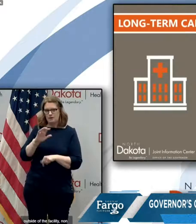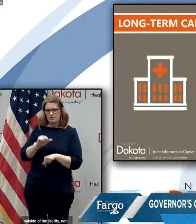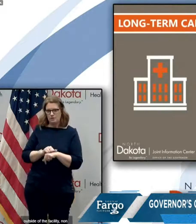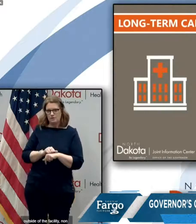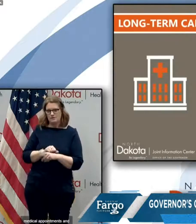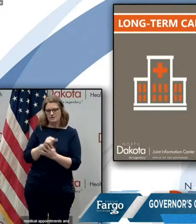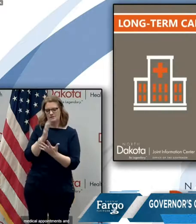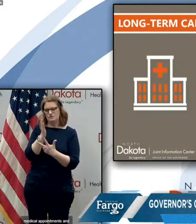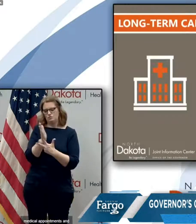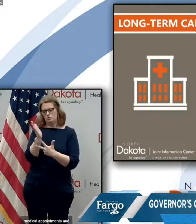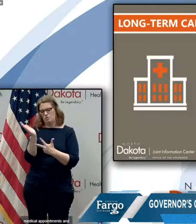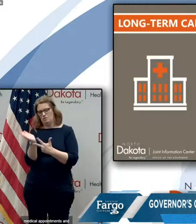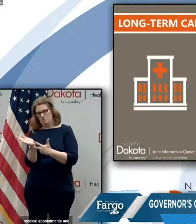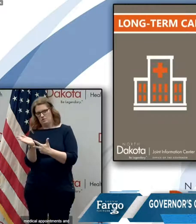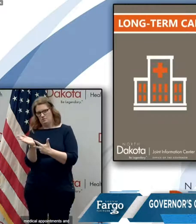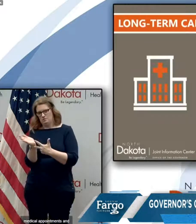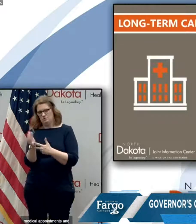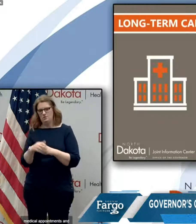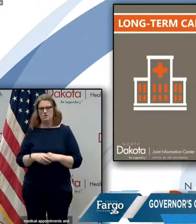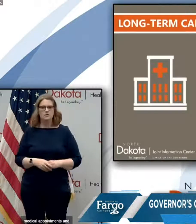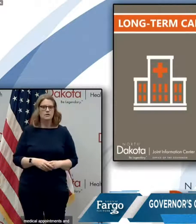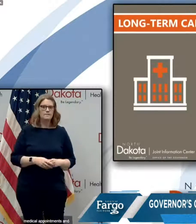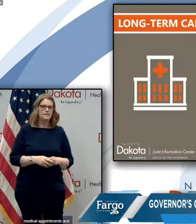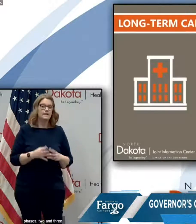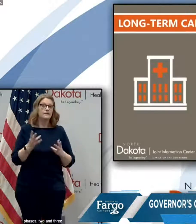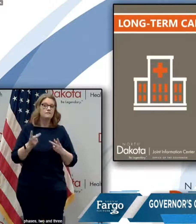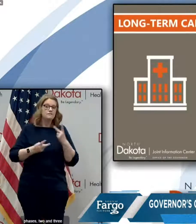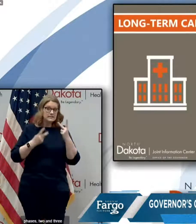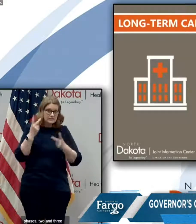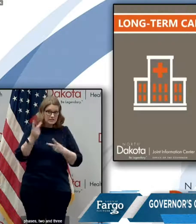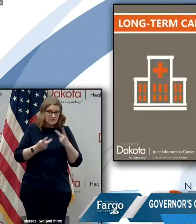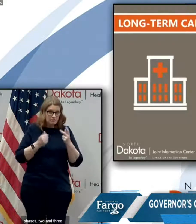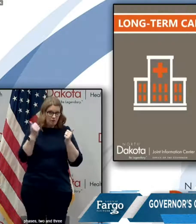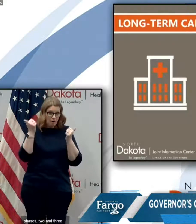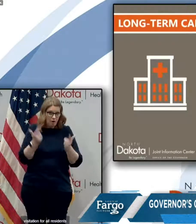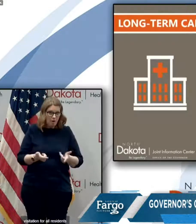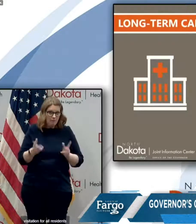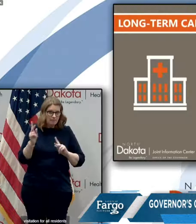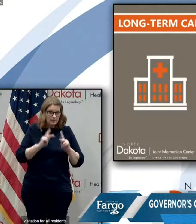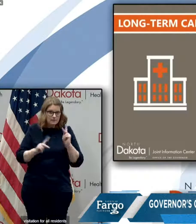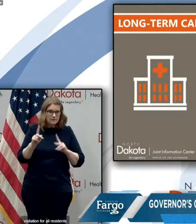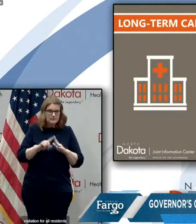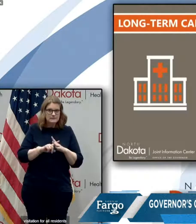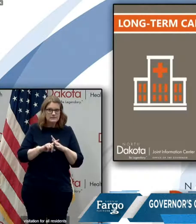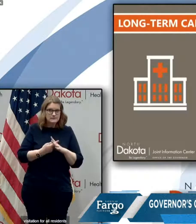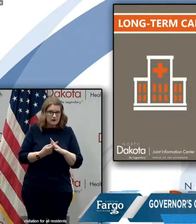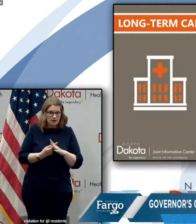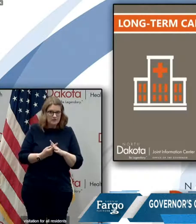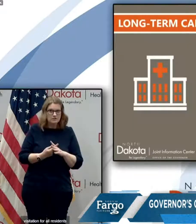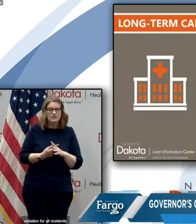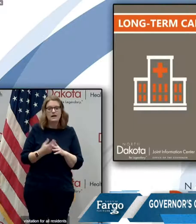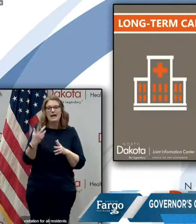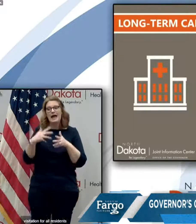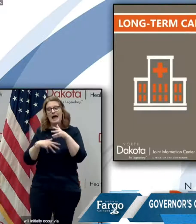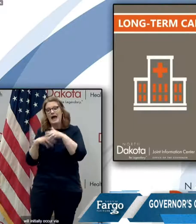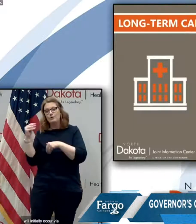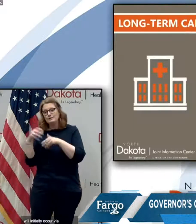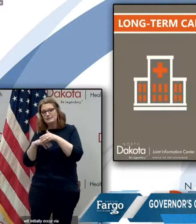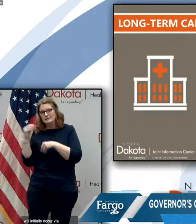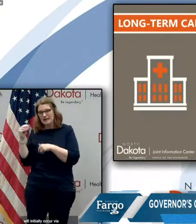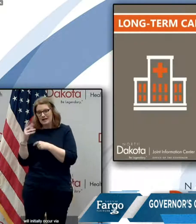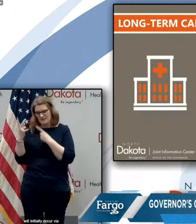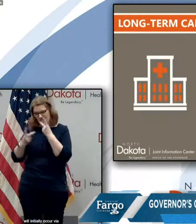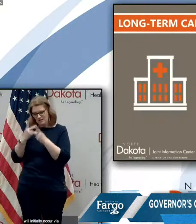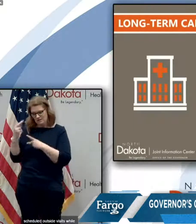3. Visitation for all residents will initially occur via scheduled outside visits while adhering